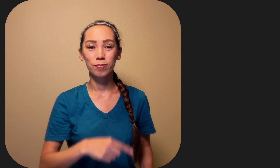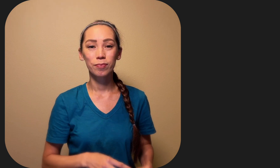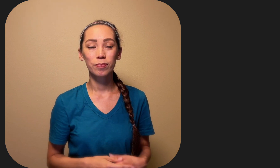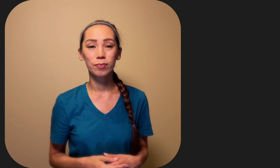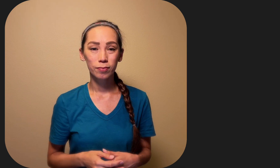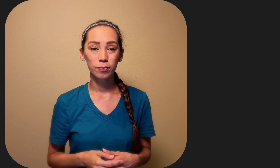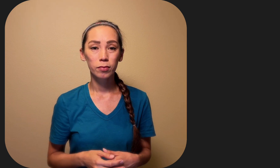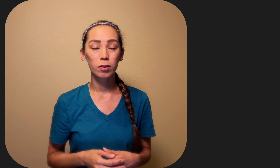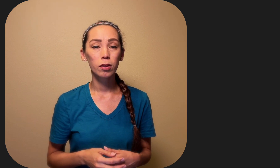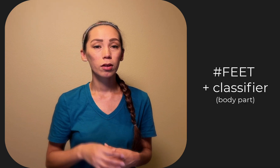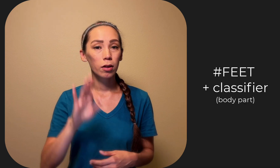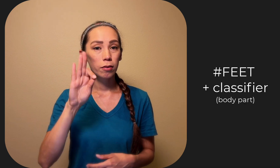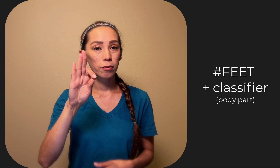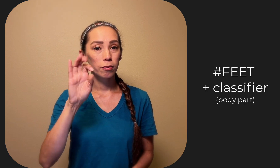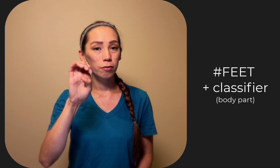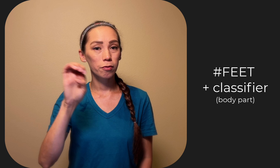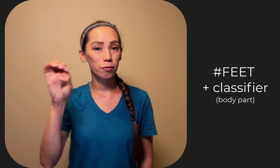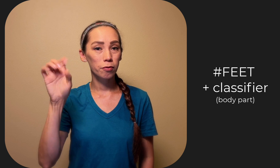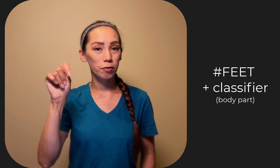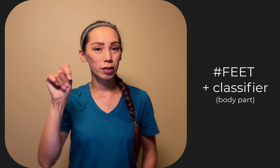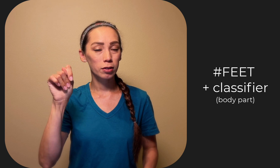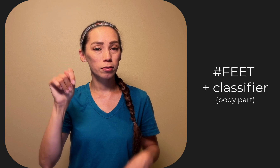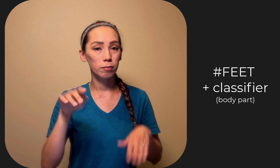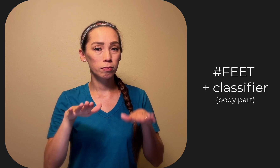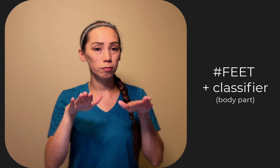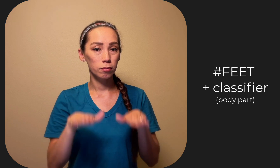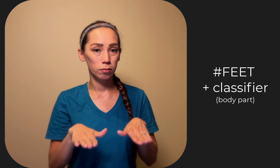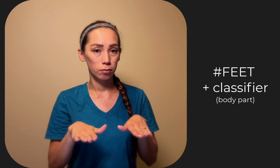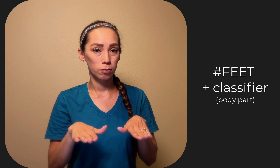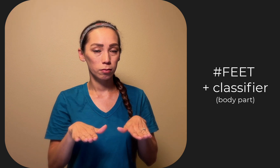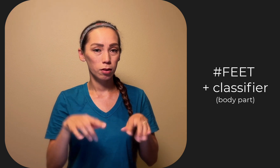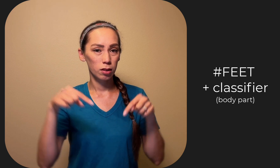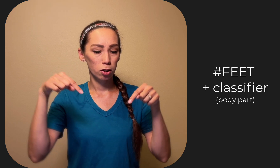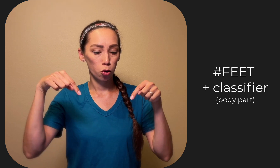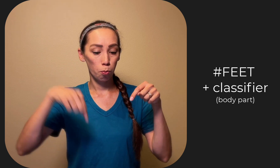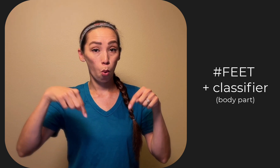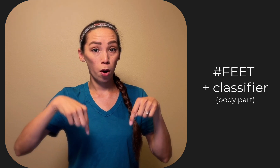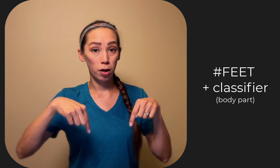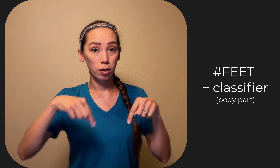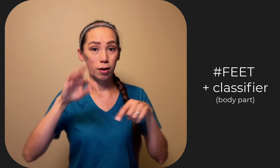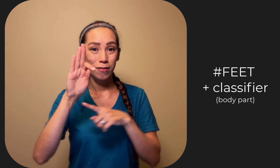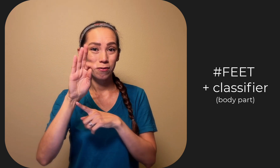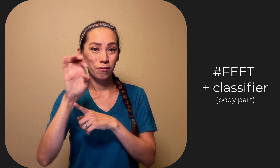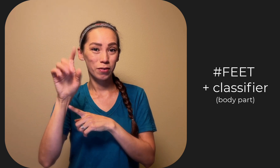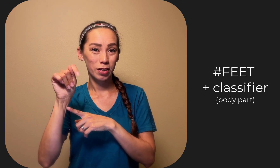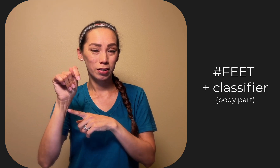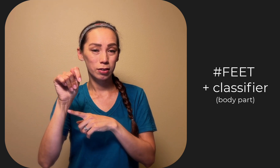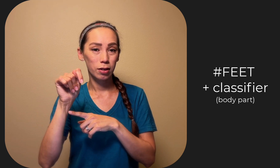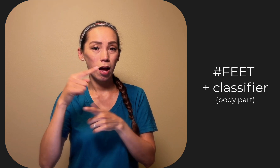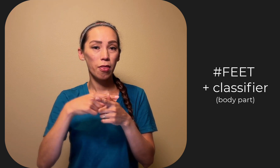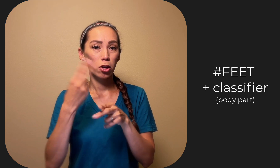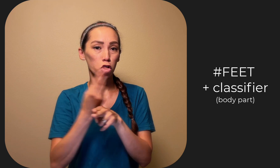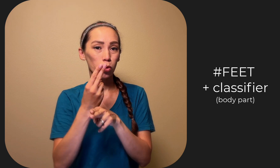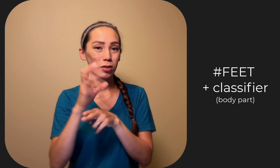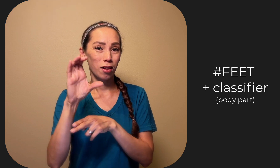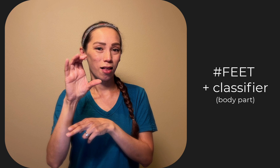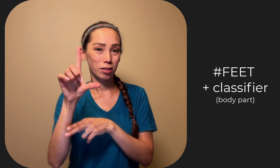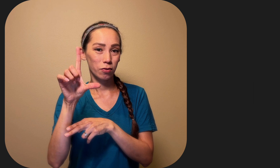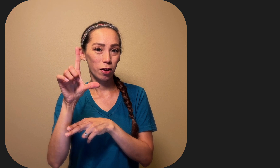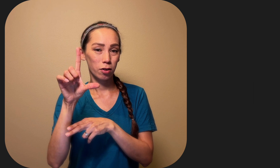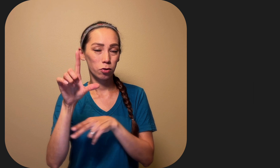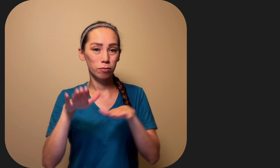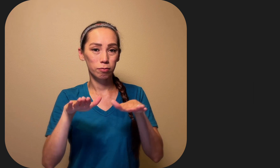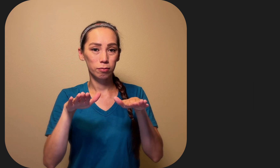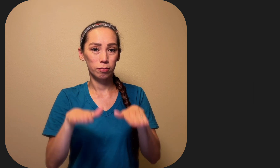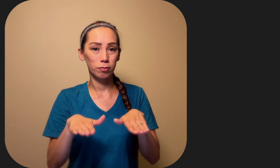face. The sign for feet, really you would finger spell it, and then you would point. And then you would